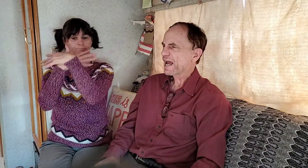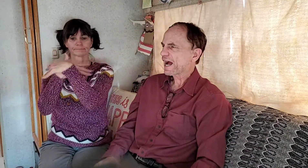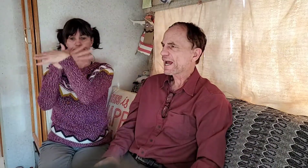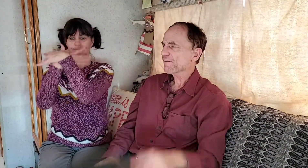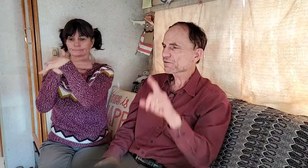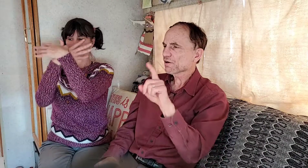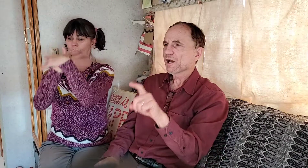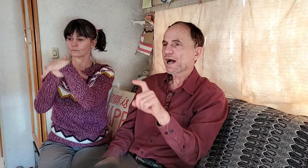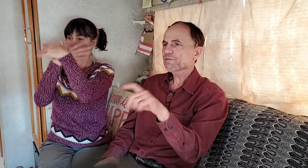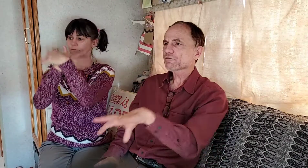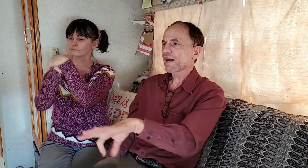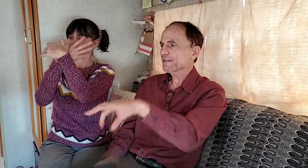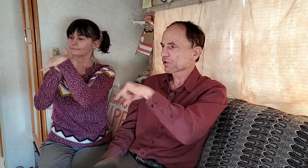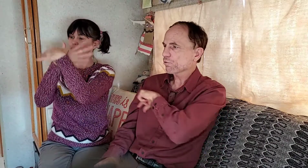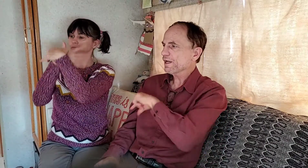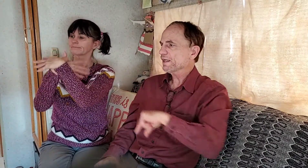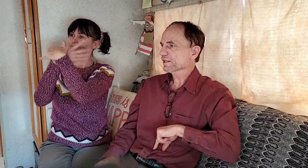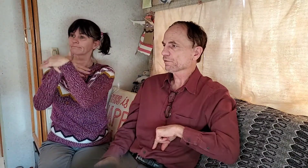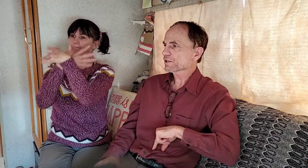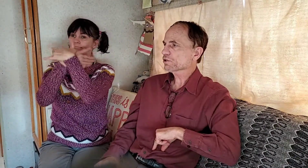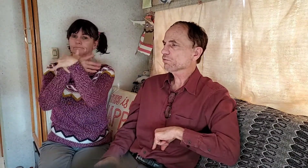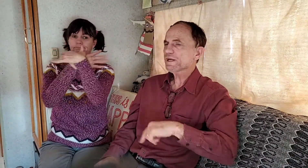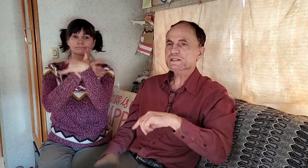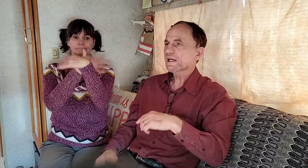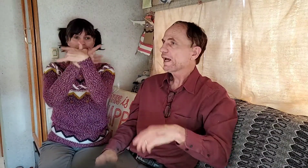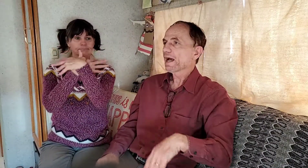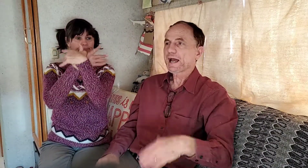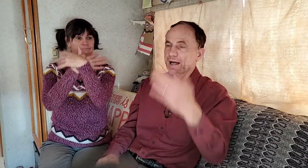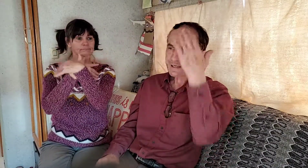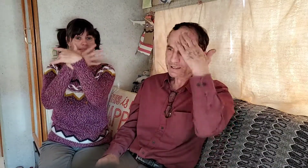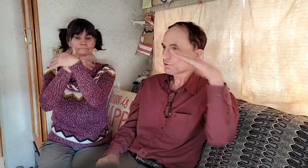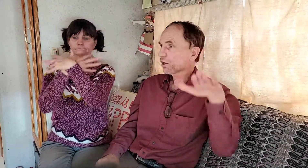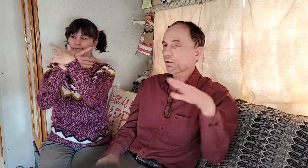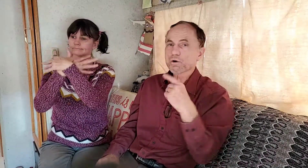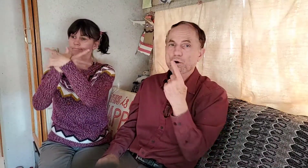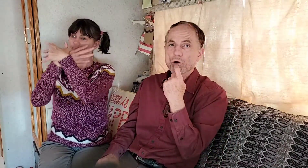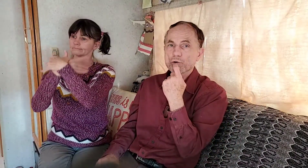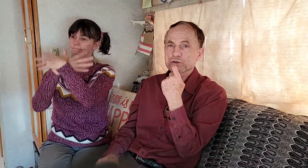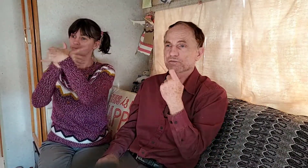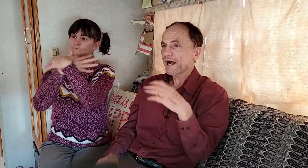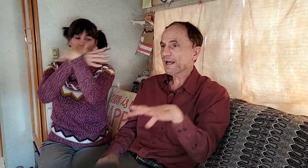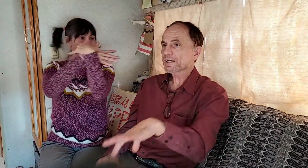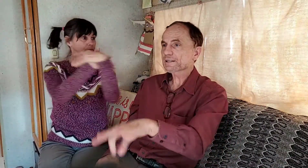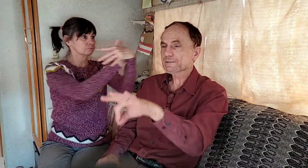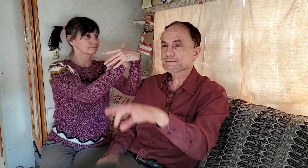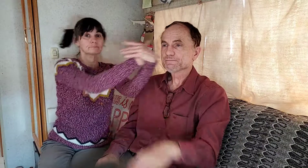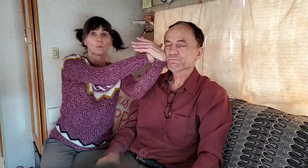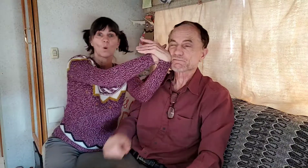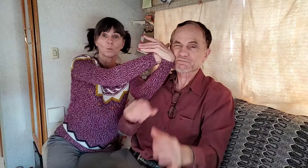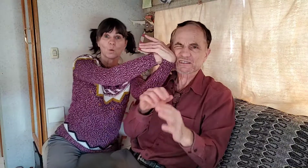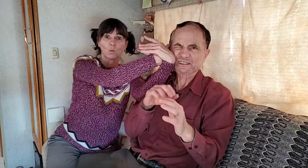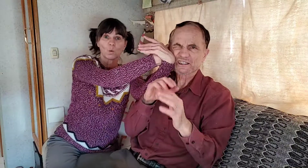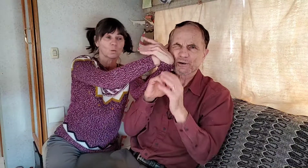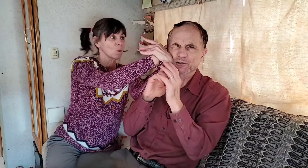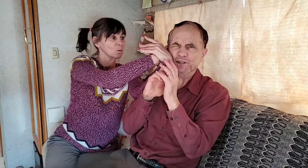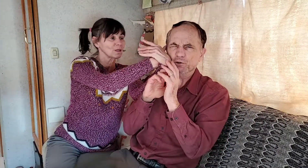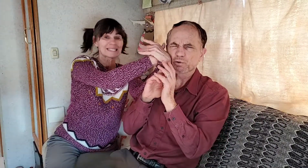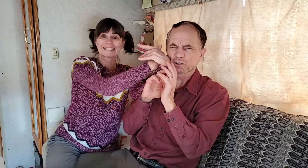I have to find a queen in only 2 weeks, and I don't know who to find. No, I don't think you qualify.